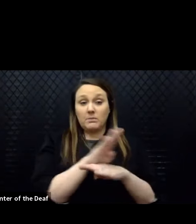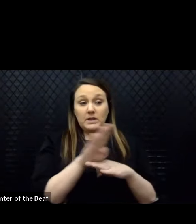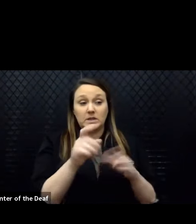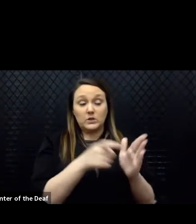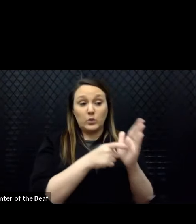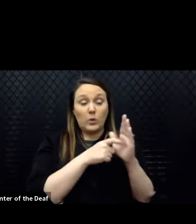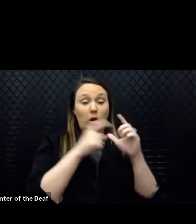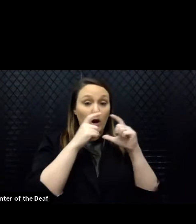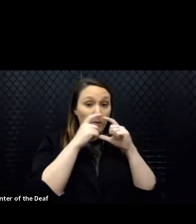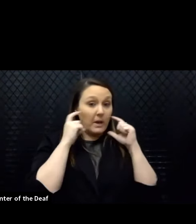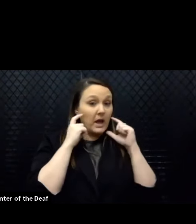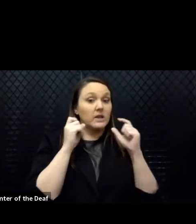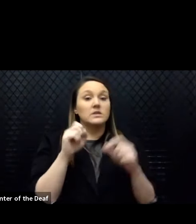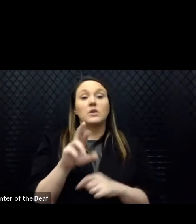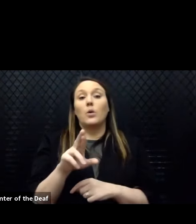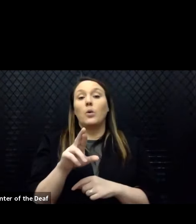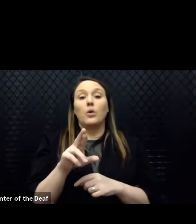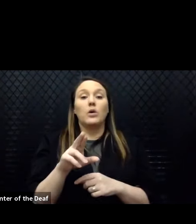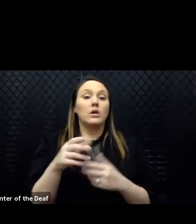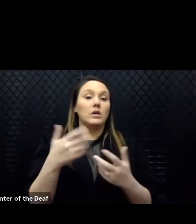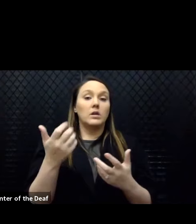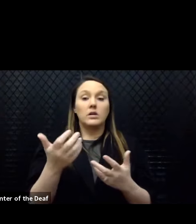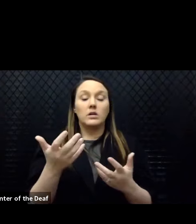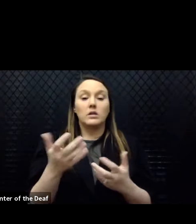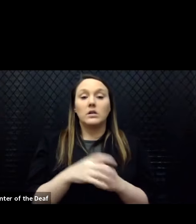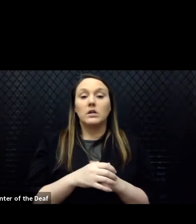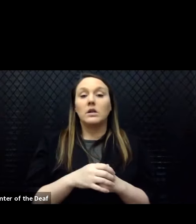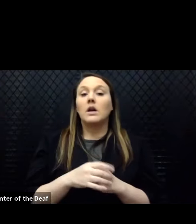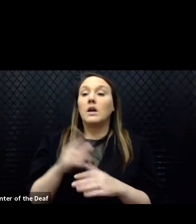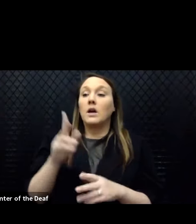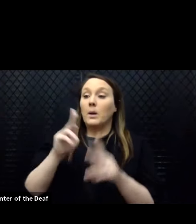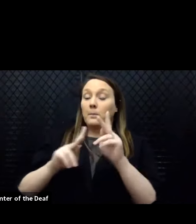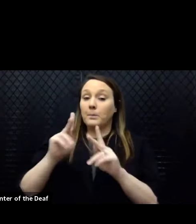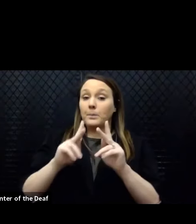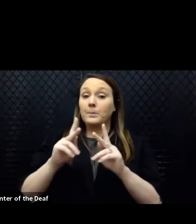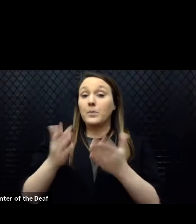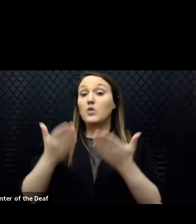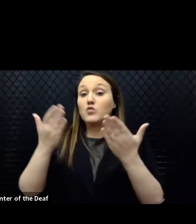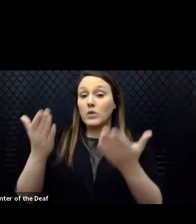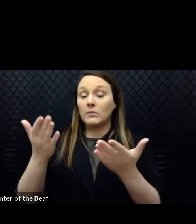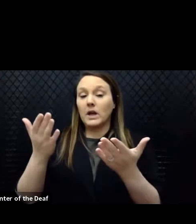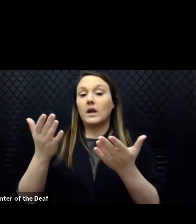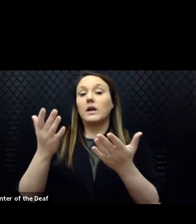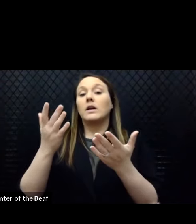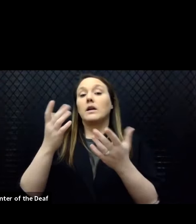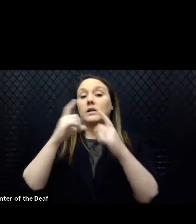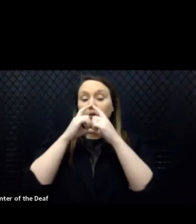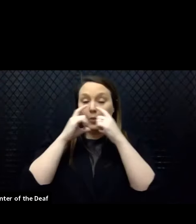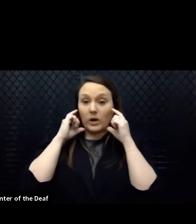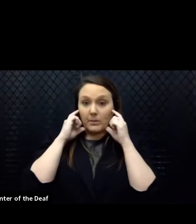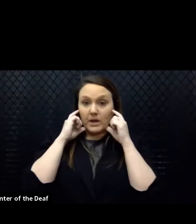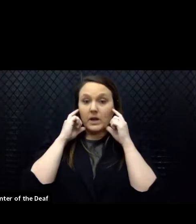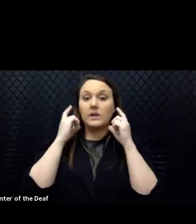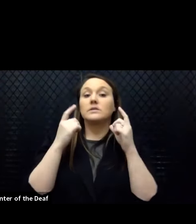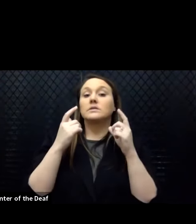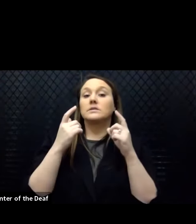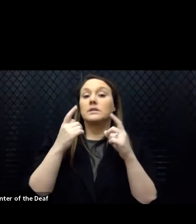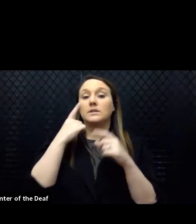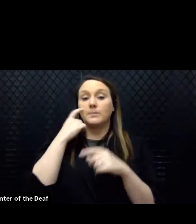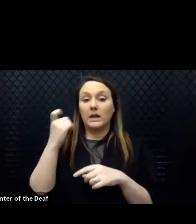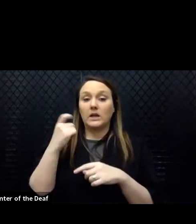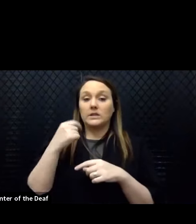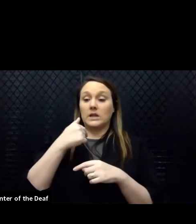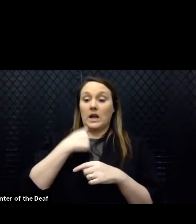masks, or should KPD officers wear masks? The recommendation to wear a mask is that me wearing a